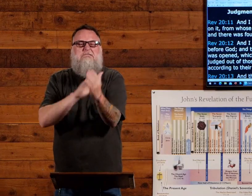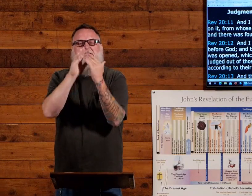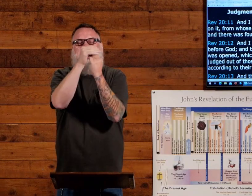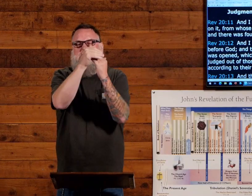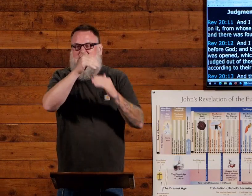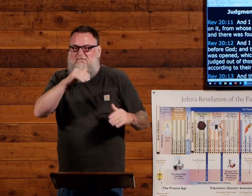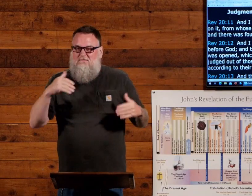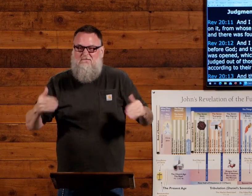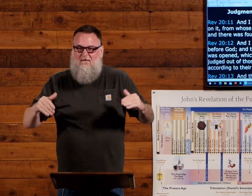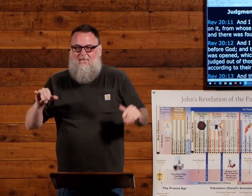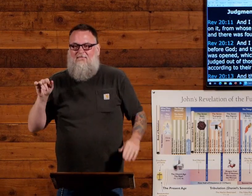Greed, desire, power, and all that stuff.